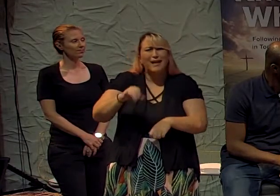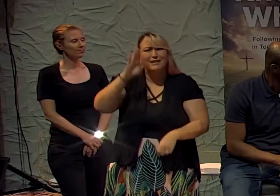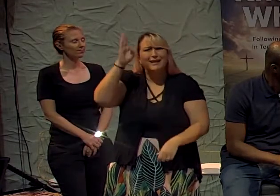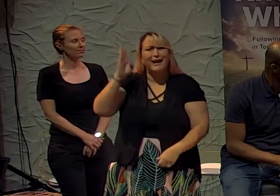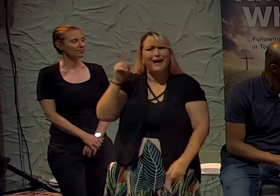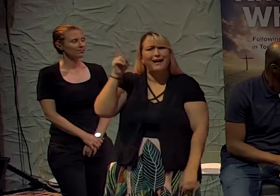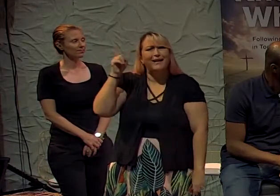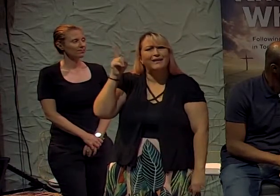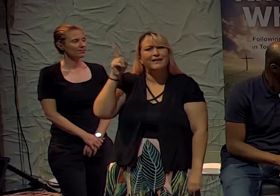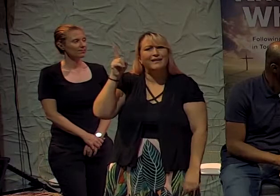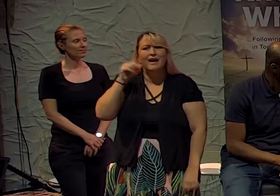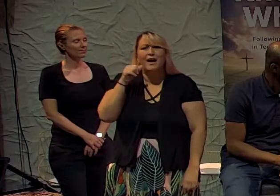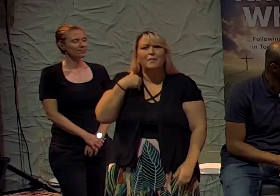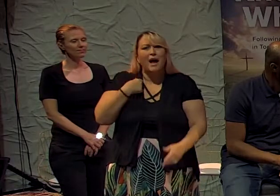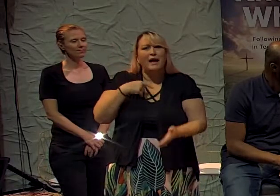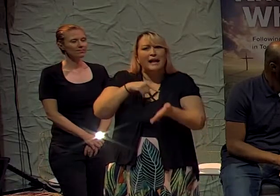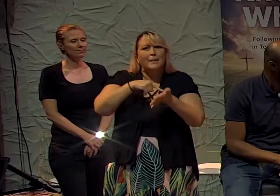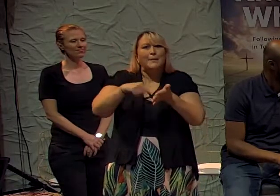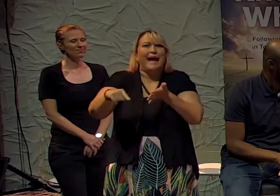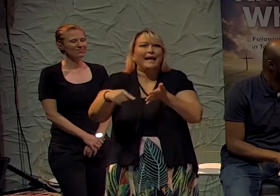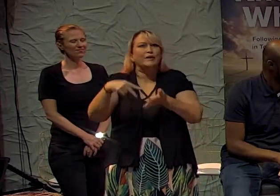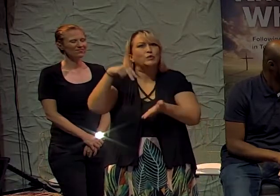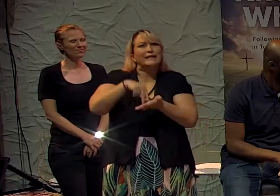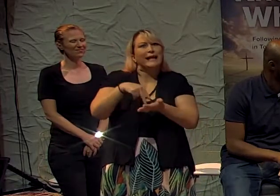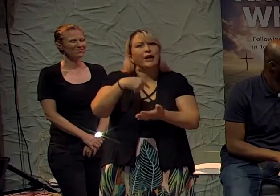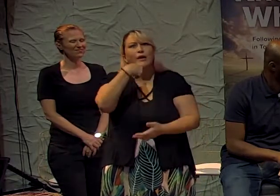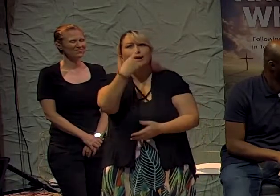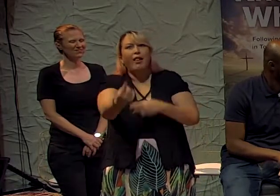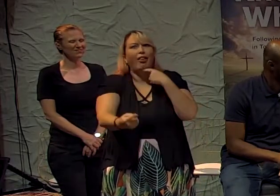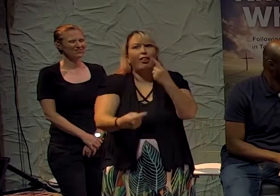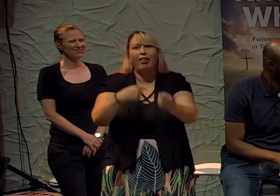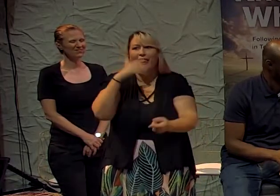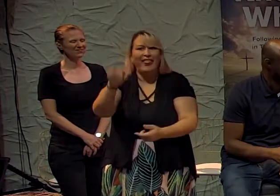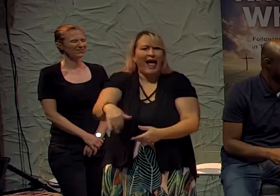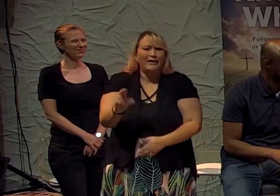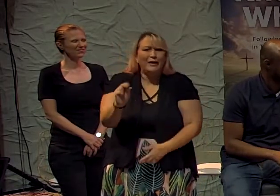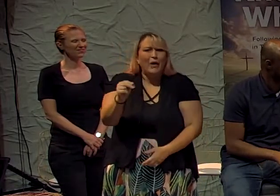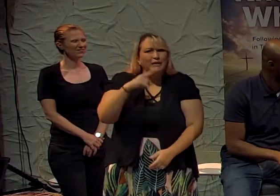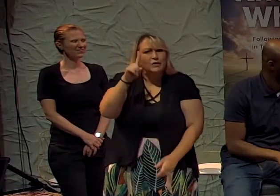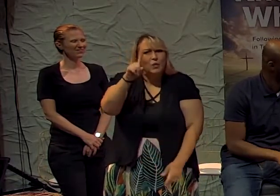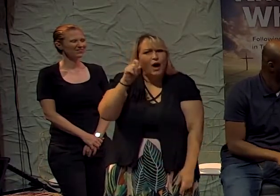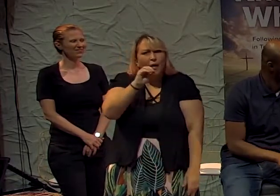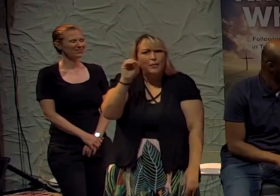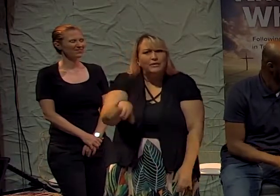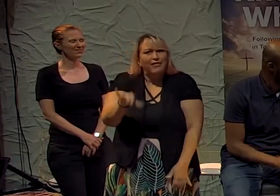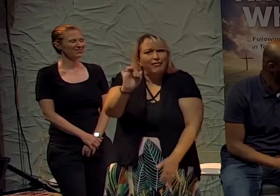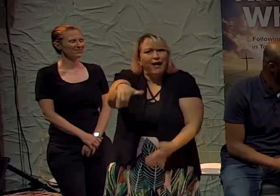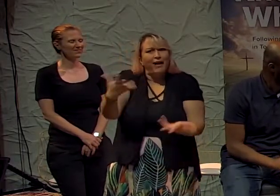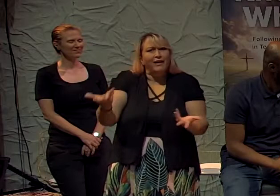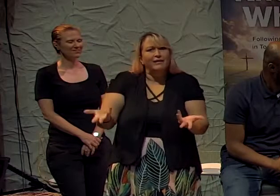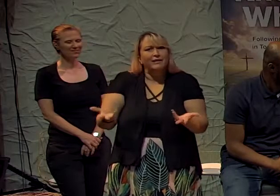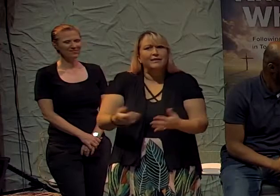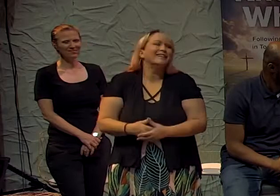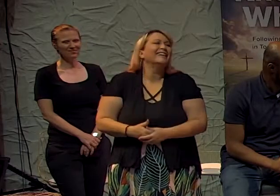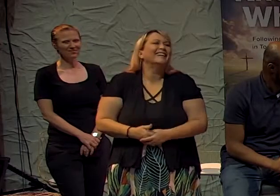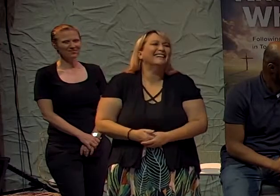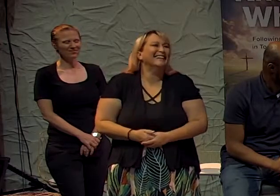and, you know, I'm not paid to stand here and tell you all that today. It is 100% that that's what it is. Yeah,